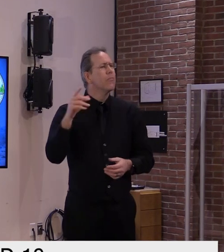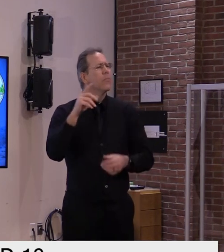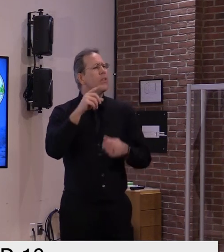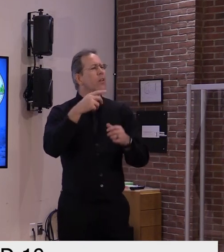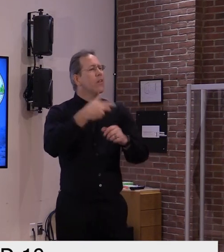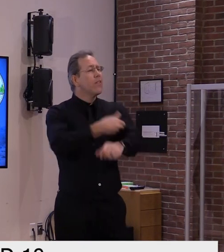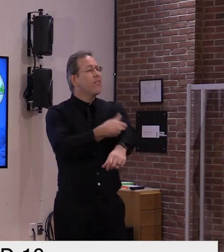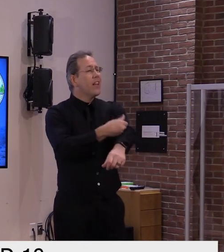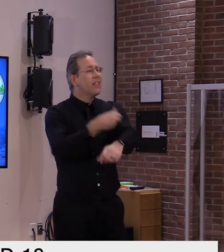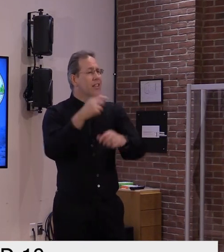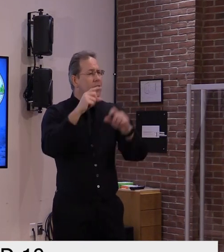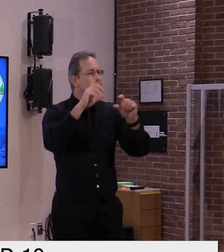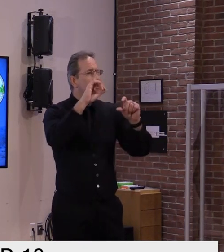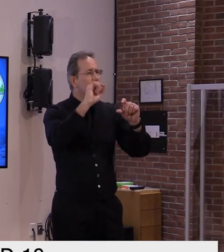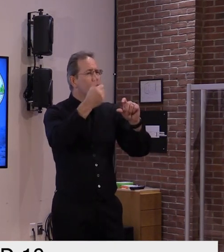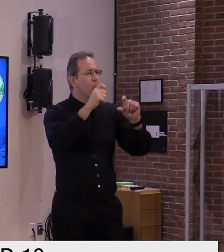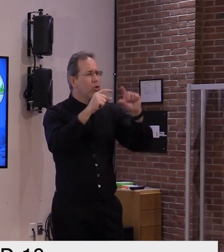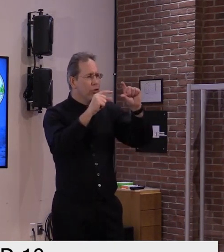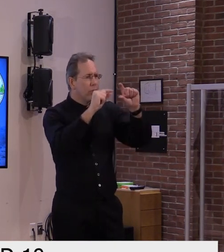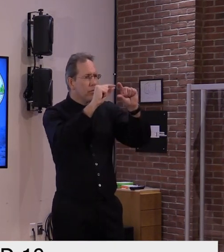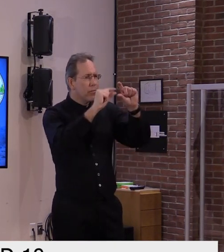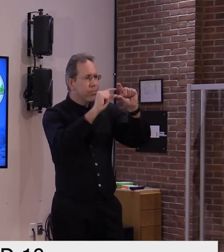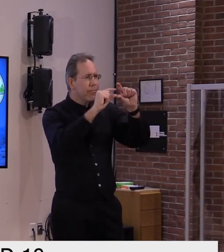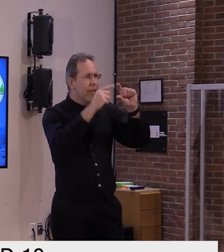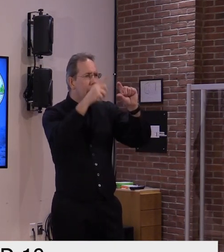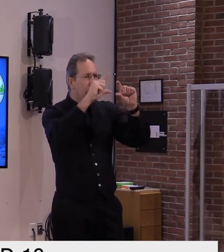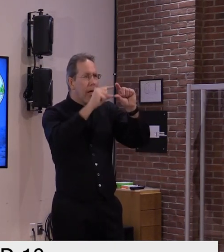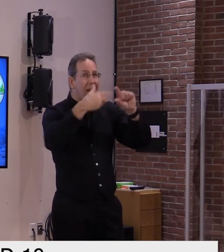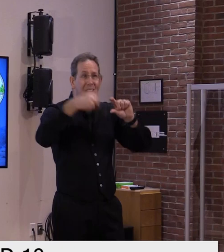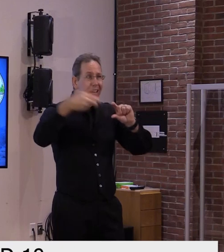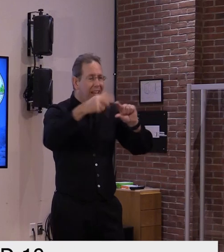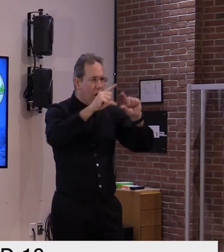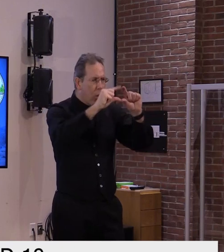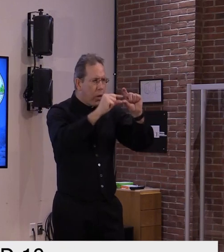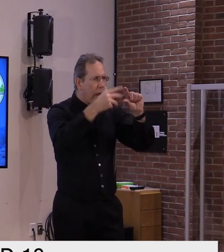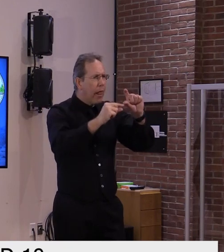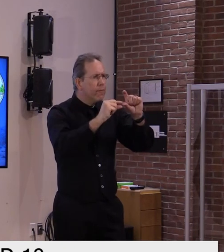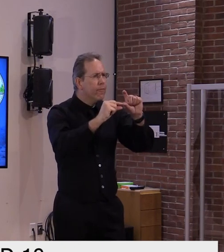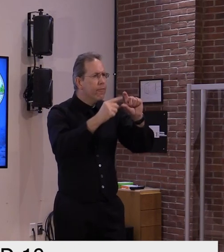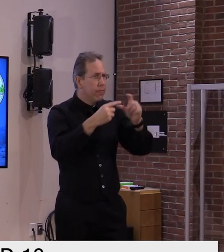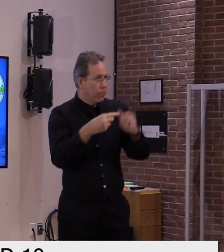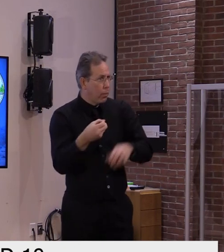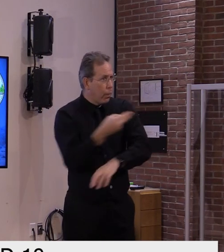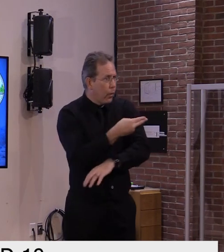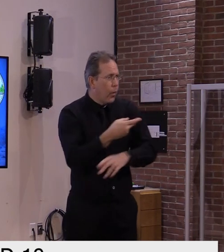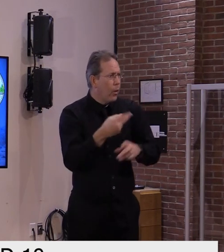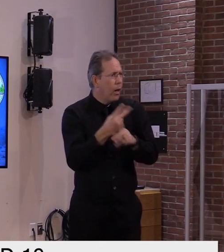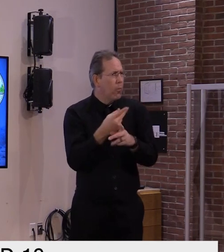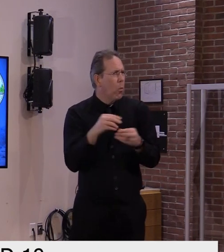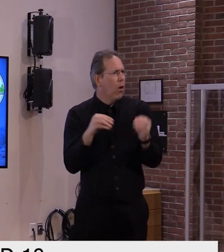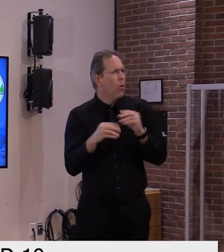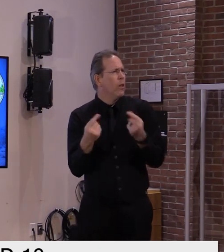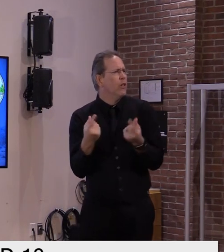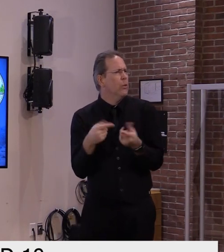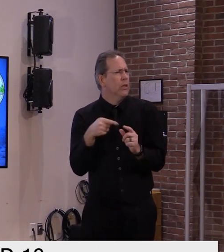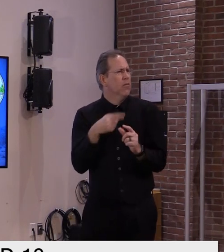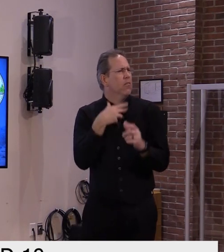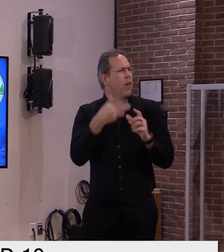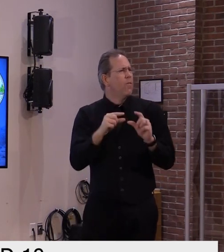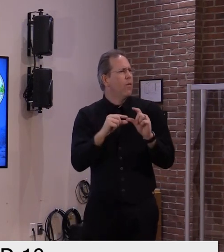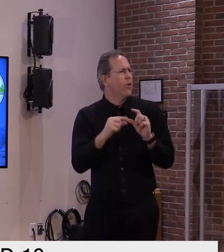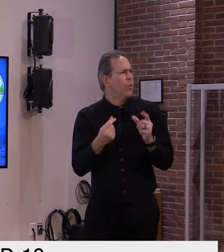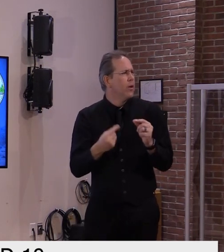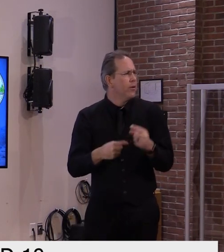Yeah, I don't have a firm piece of data on that, but I'm not aware of any, and in fact, you know, we have weekly and several times a